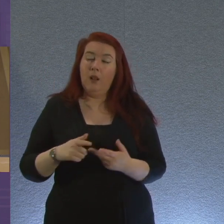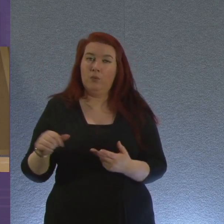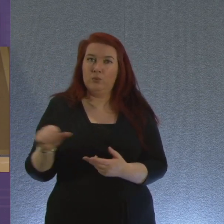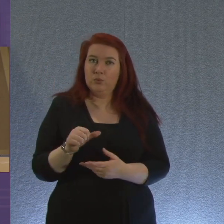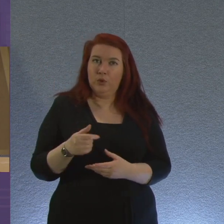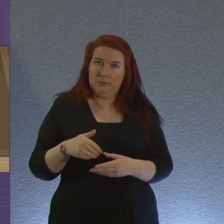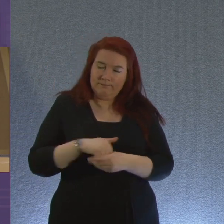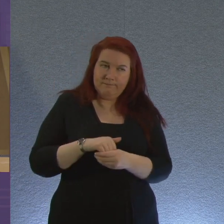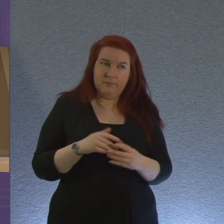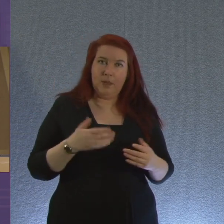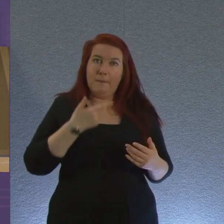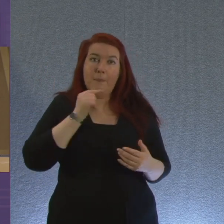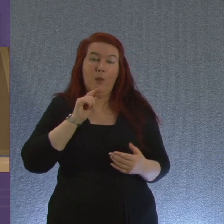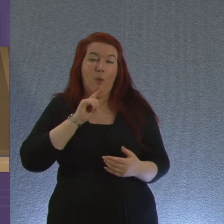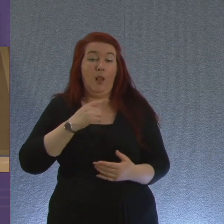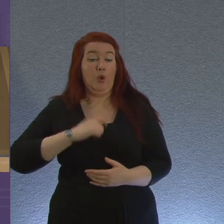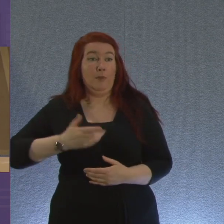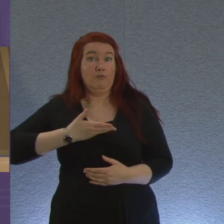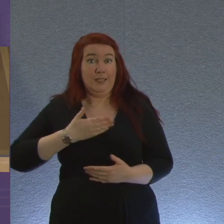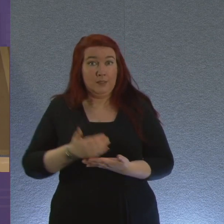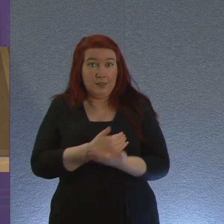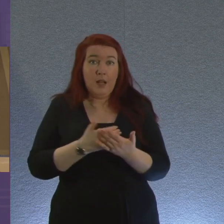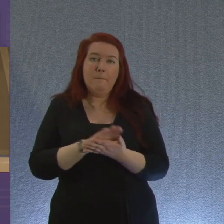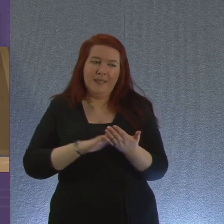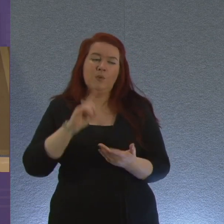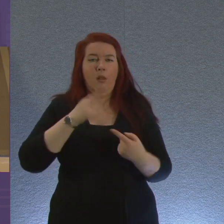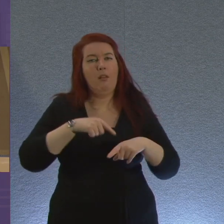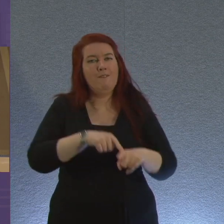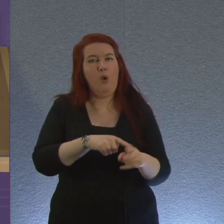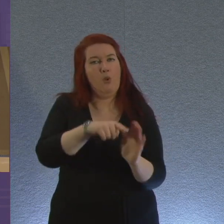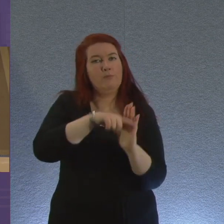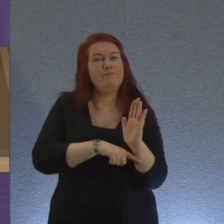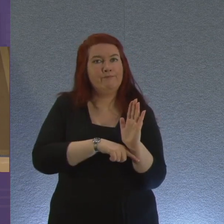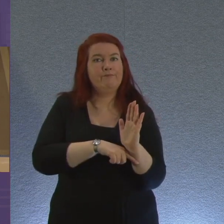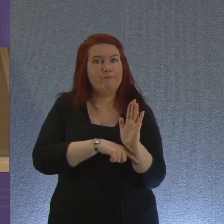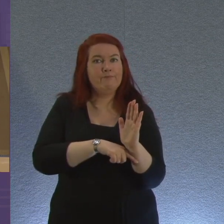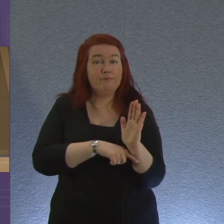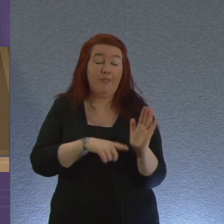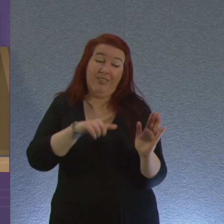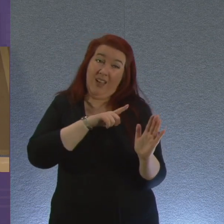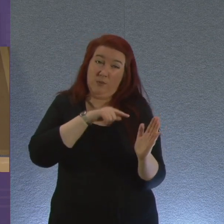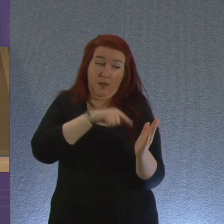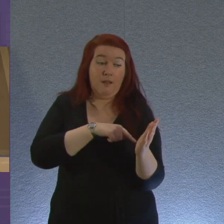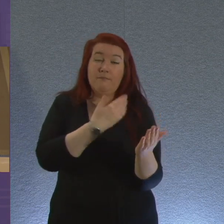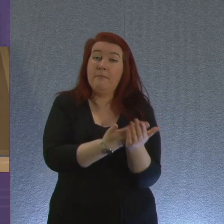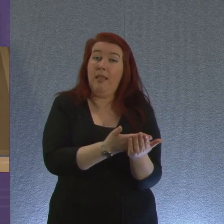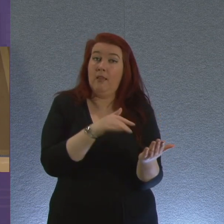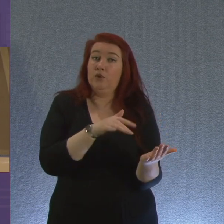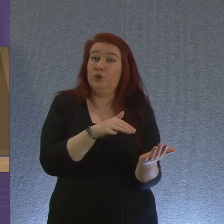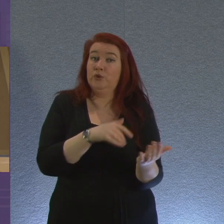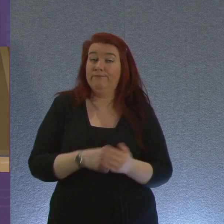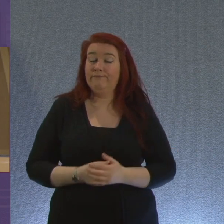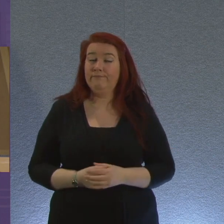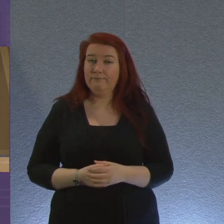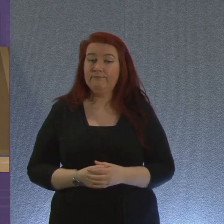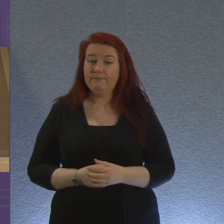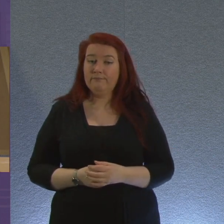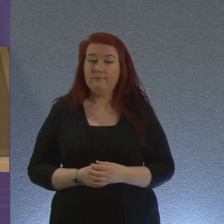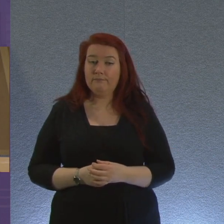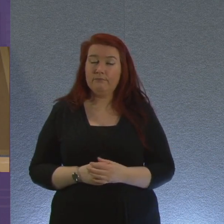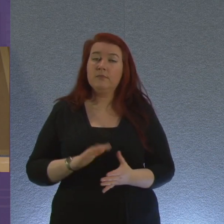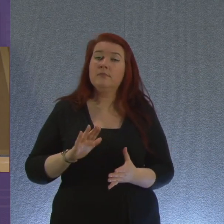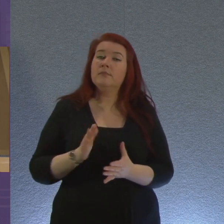and compliance and ultimately best safeguard public health. And that is what this legislation proposes to do. The